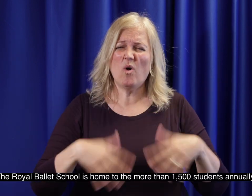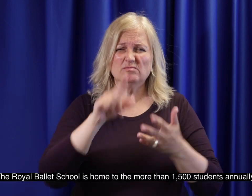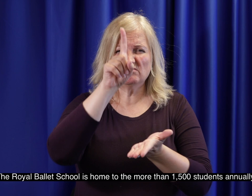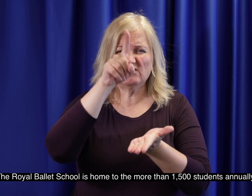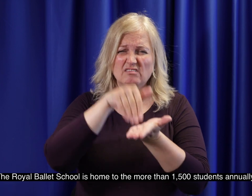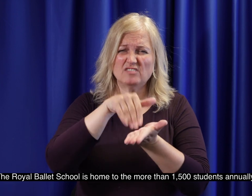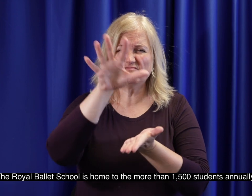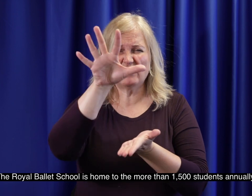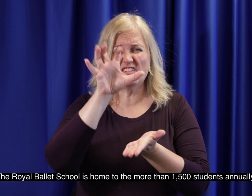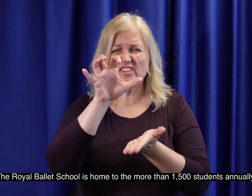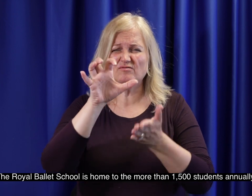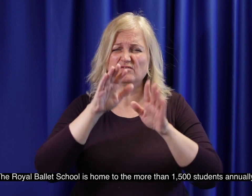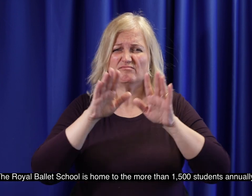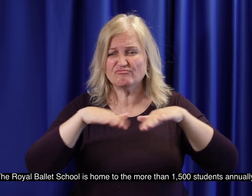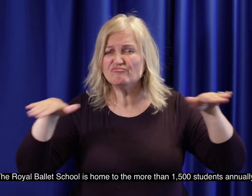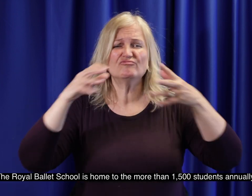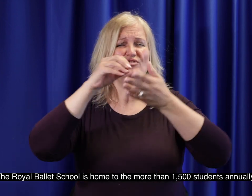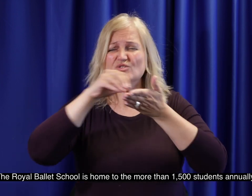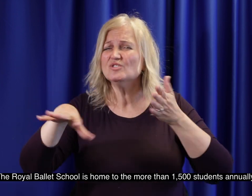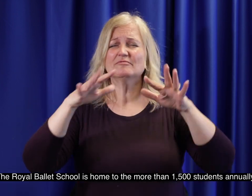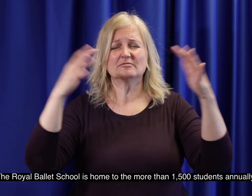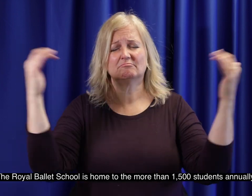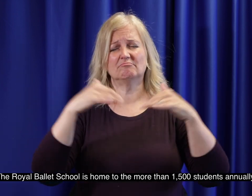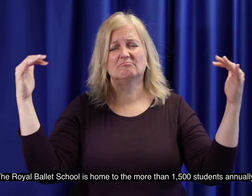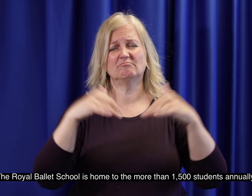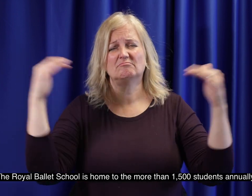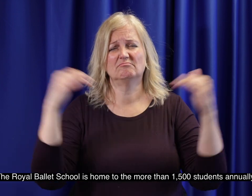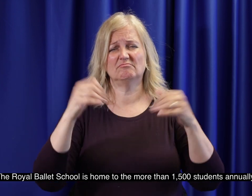The Royal Ballet School is home to more than 1,500 students annually.